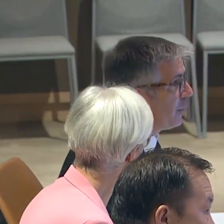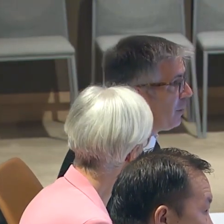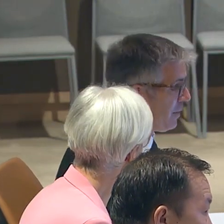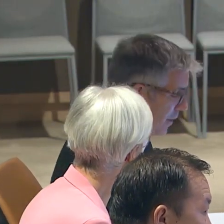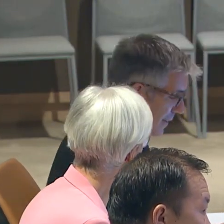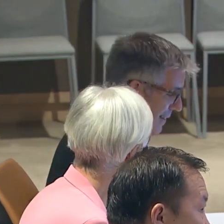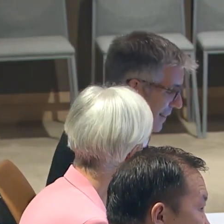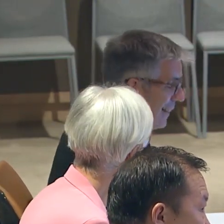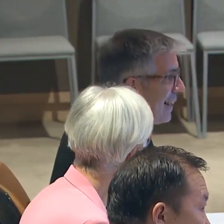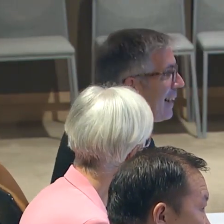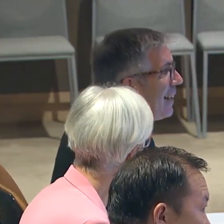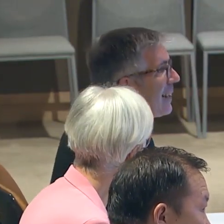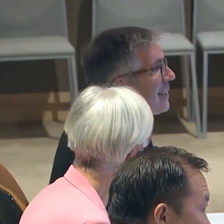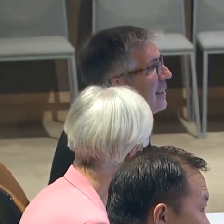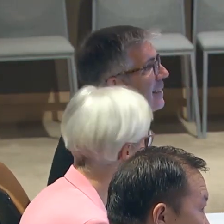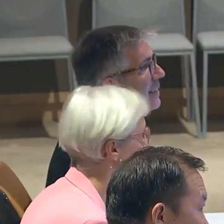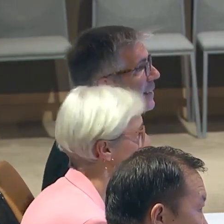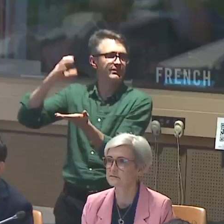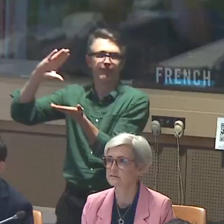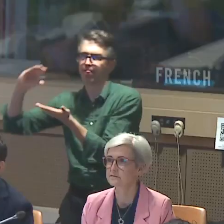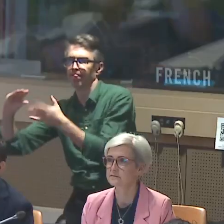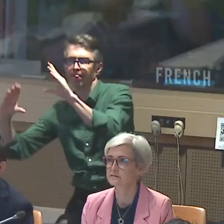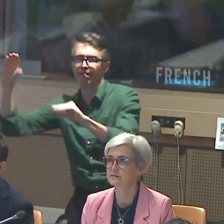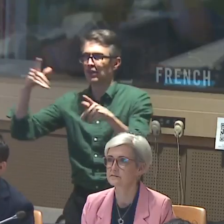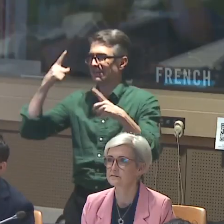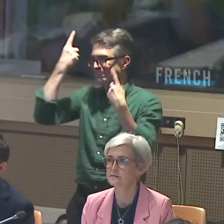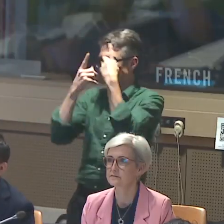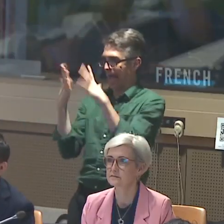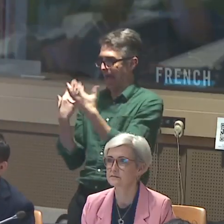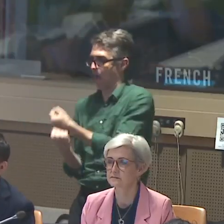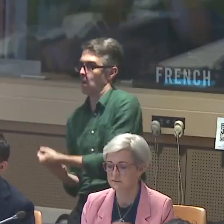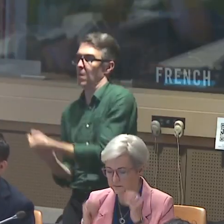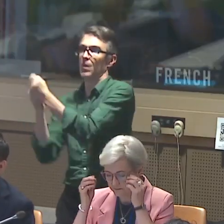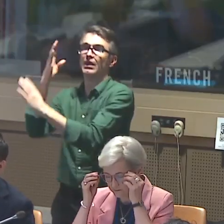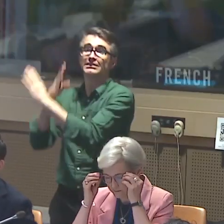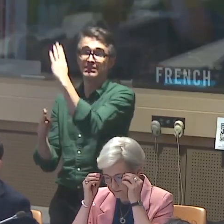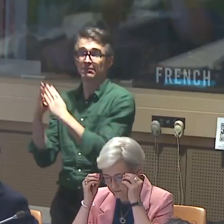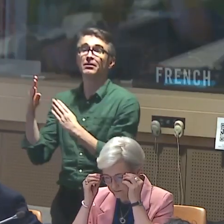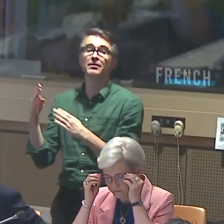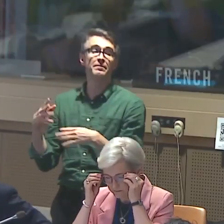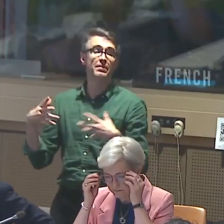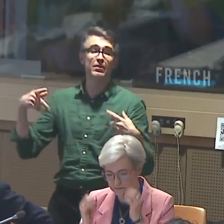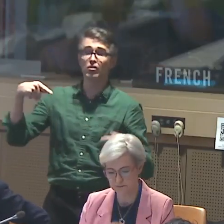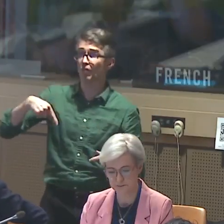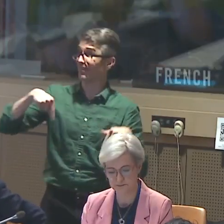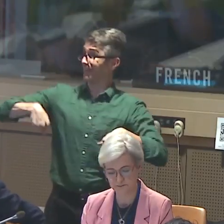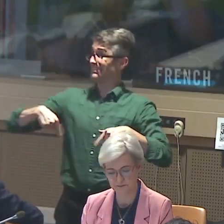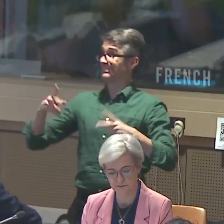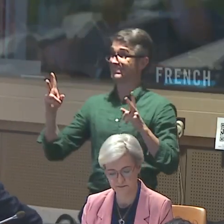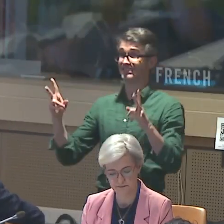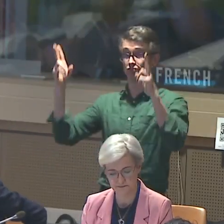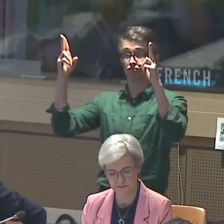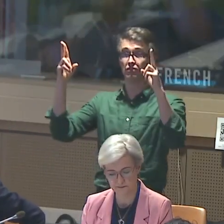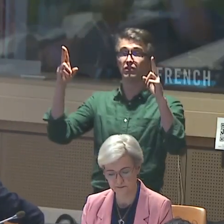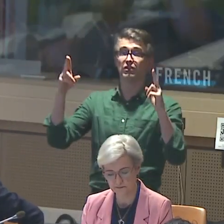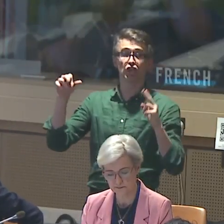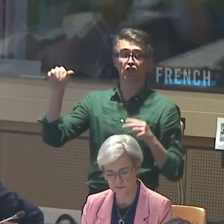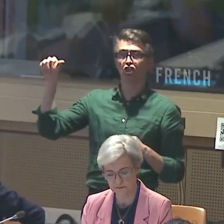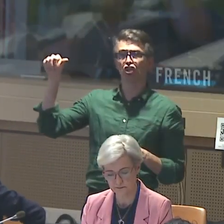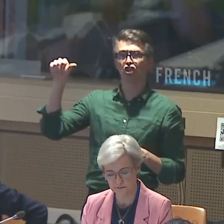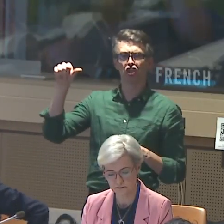To be with us at this session, we should have had